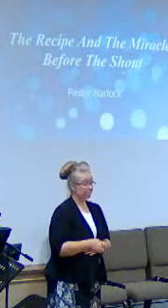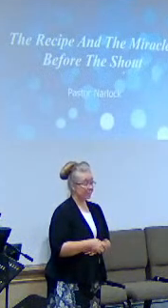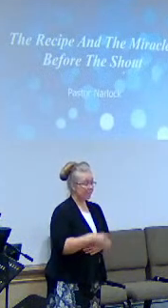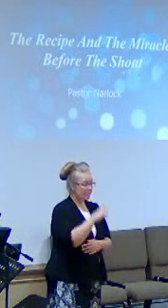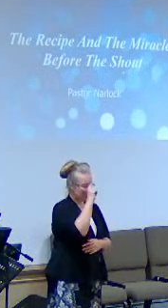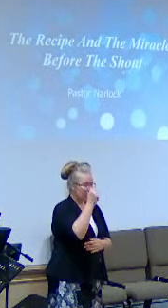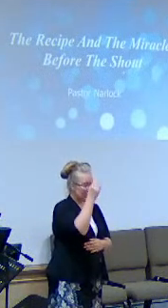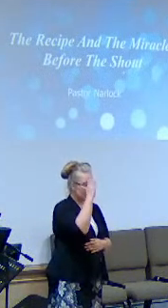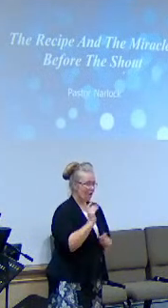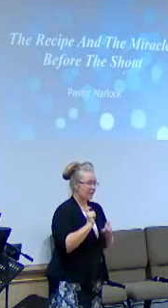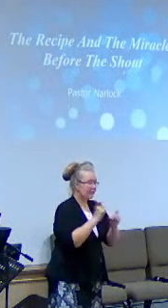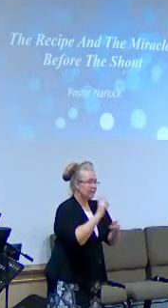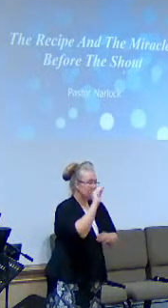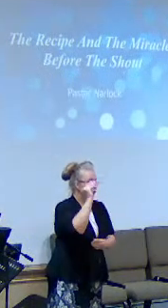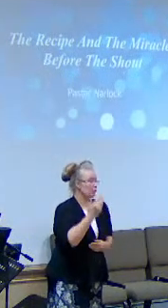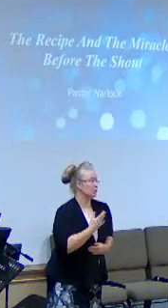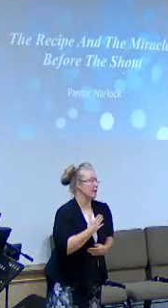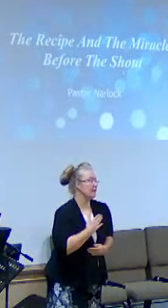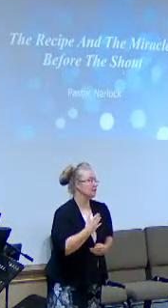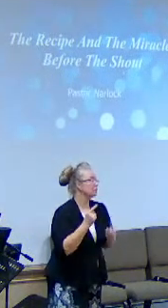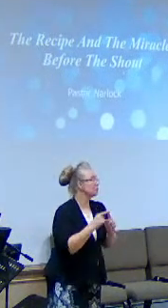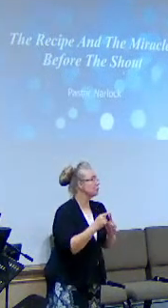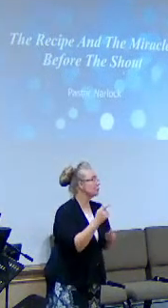Because God gives grace to the